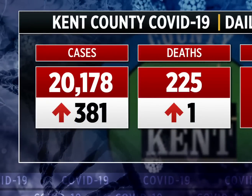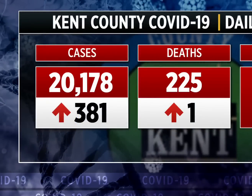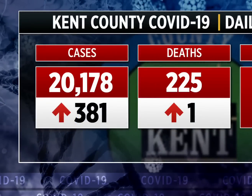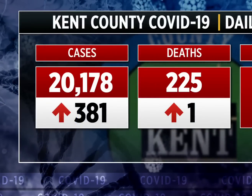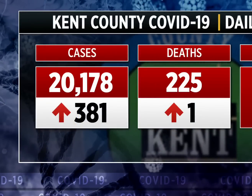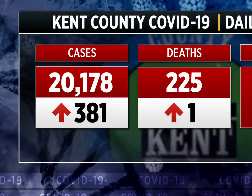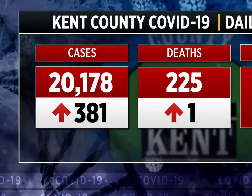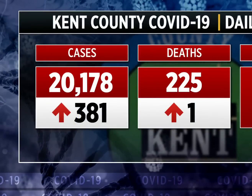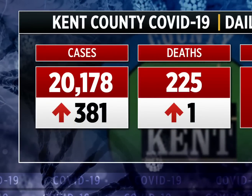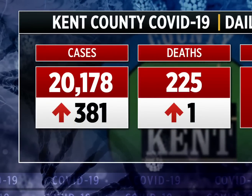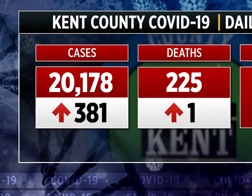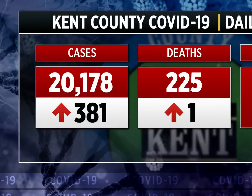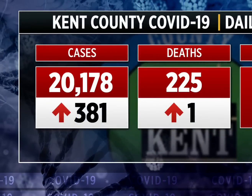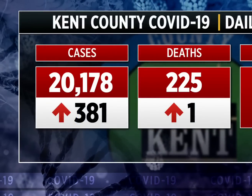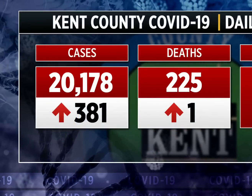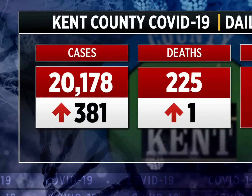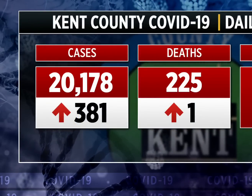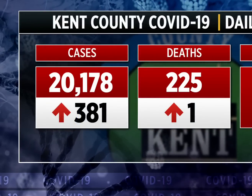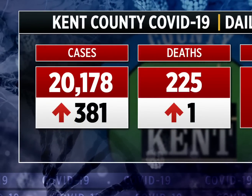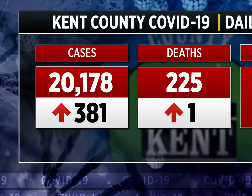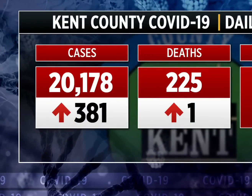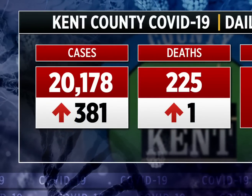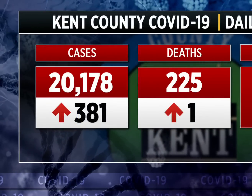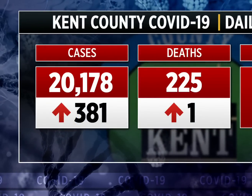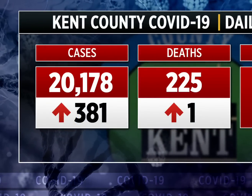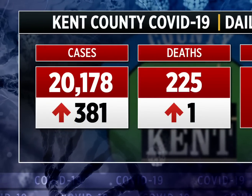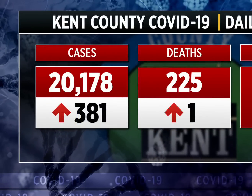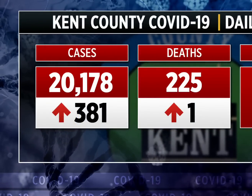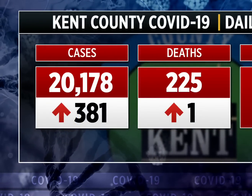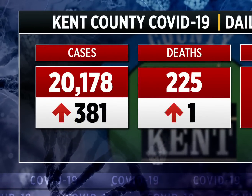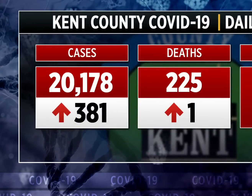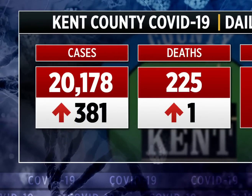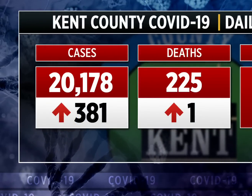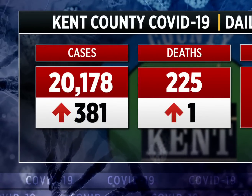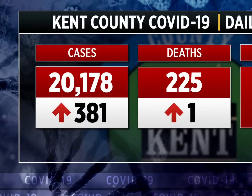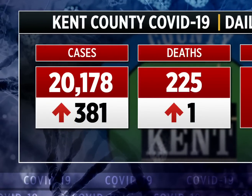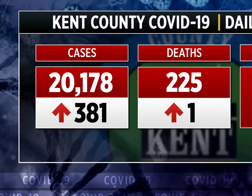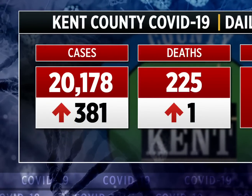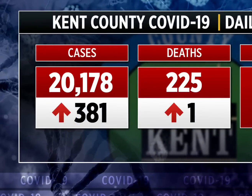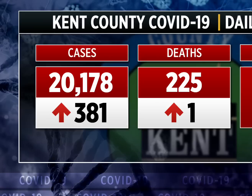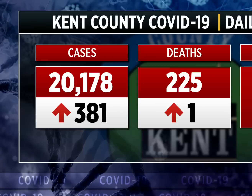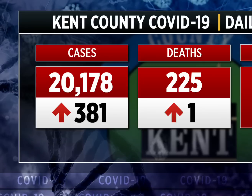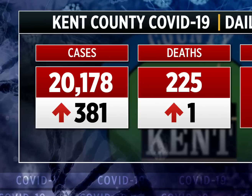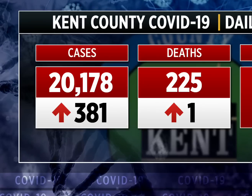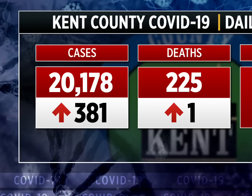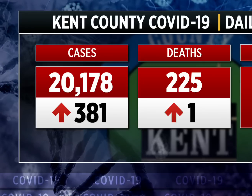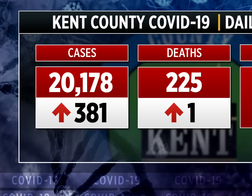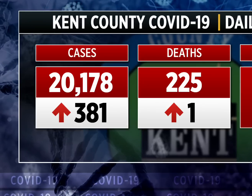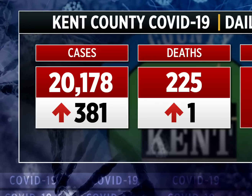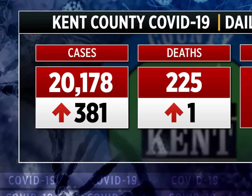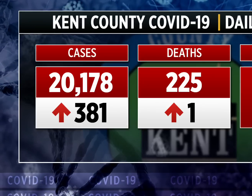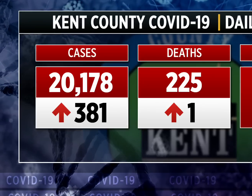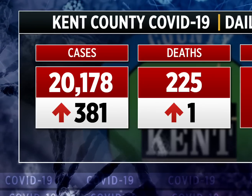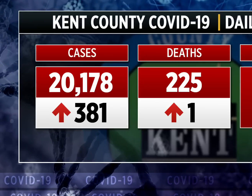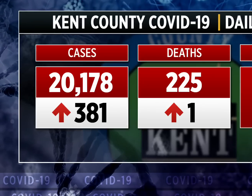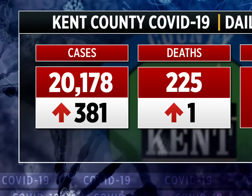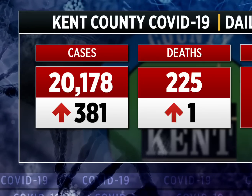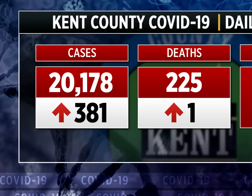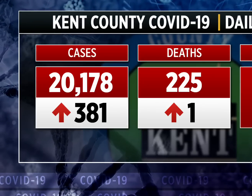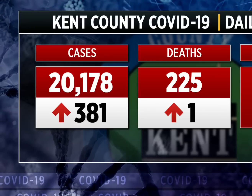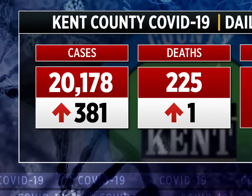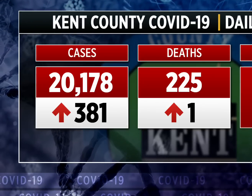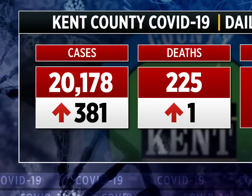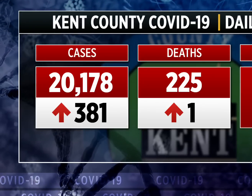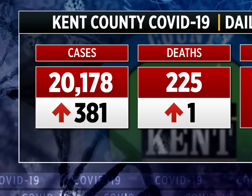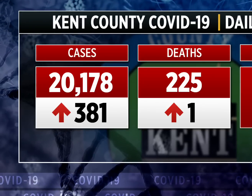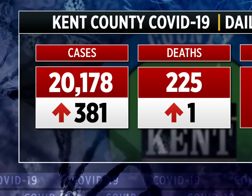positive. The Jackson, Detroit, and Lansing regions have case rates in the 300s per million range and